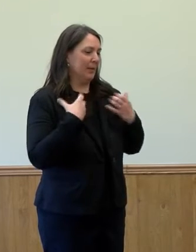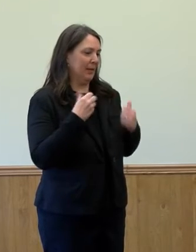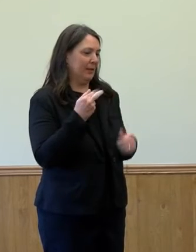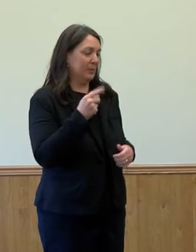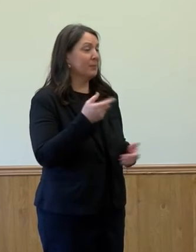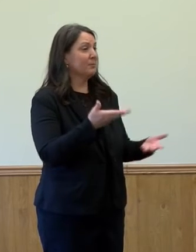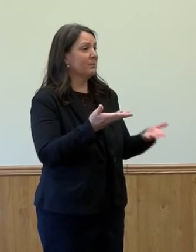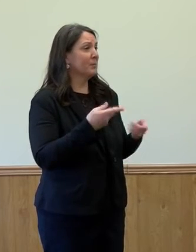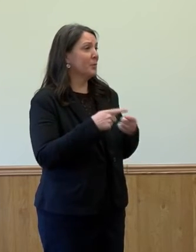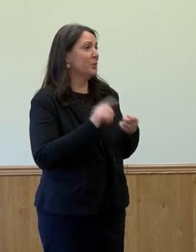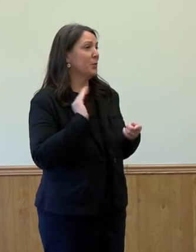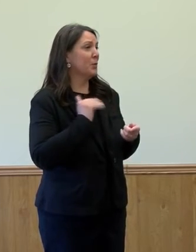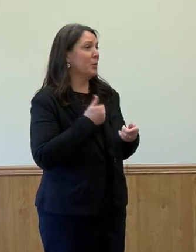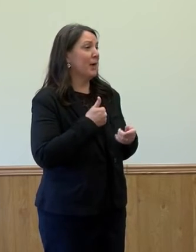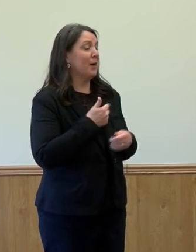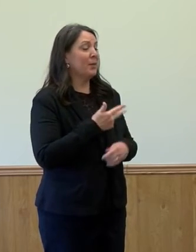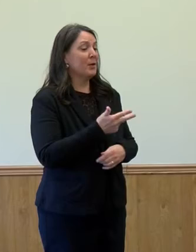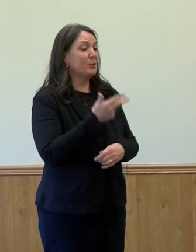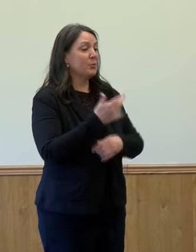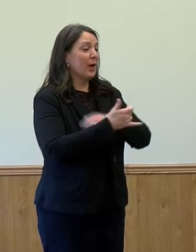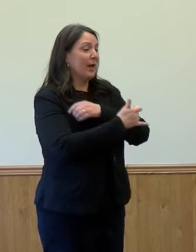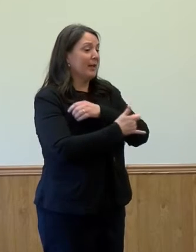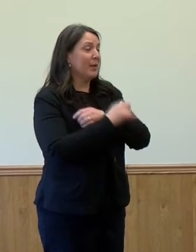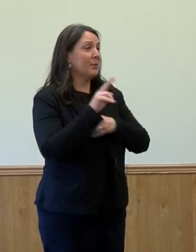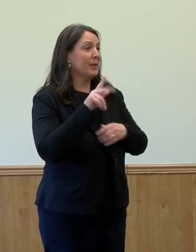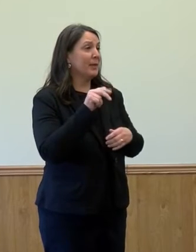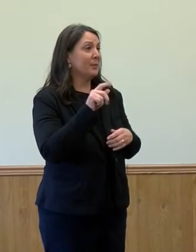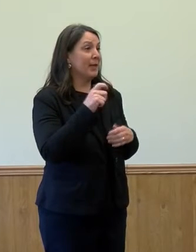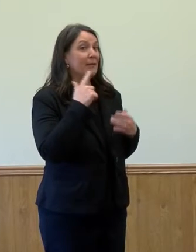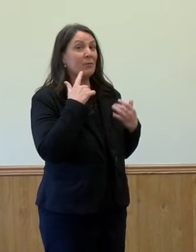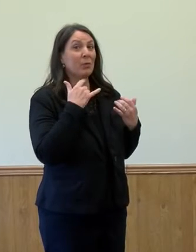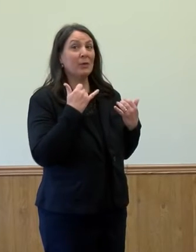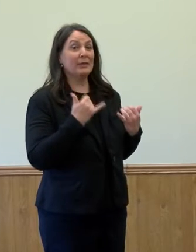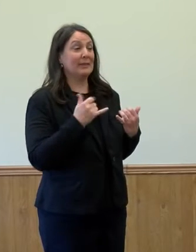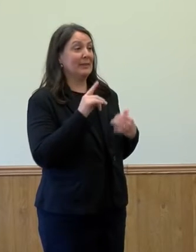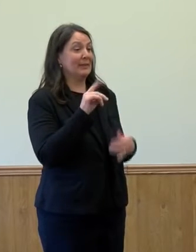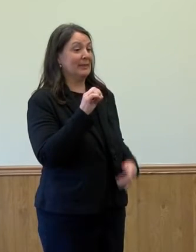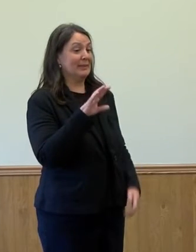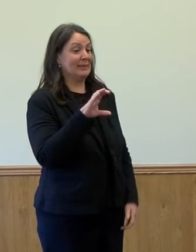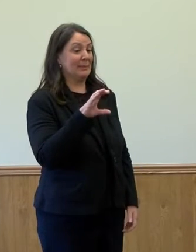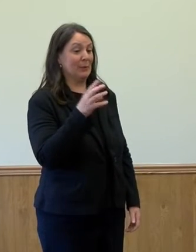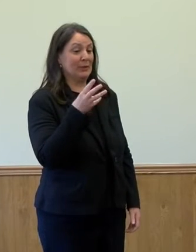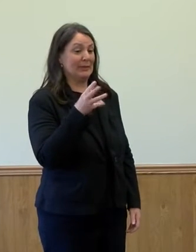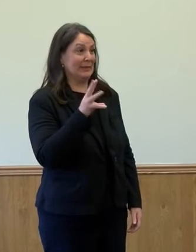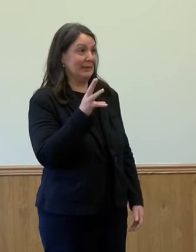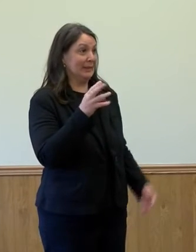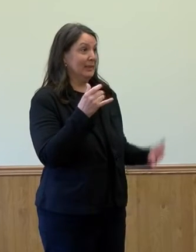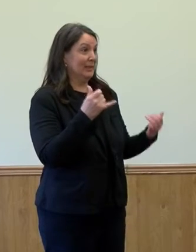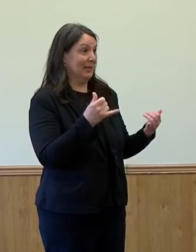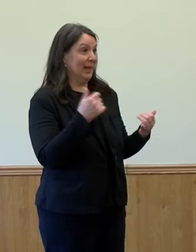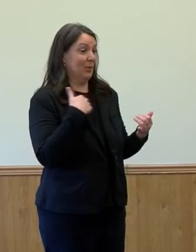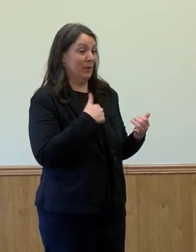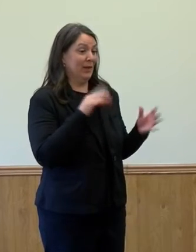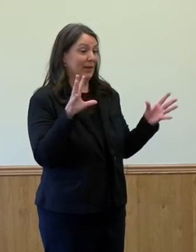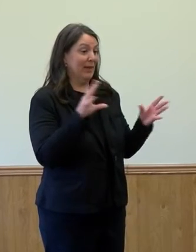Tri-County update. For December 16th, the Tri-County now sits at